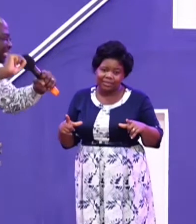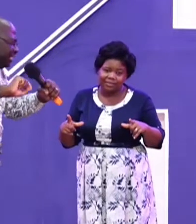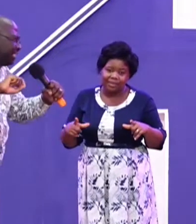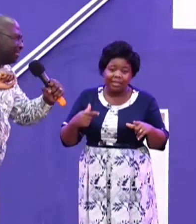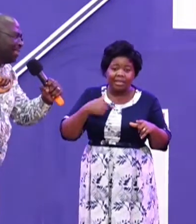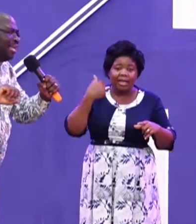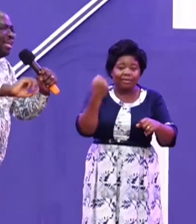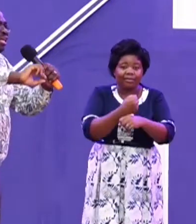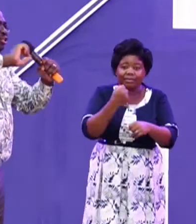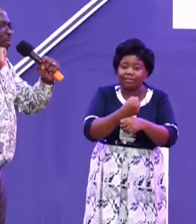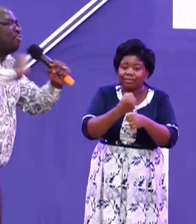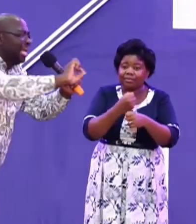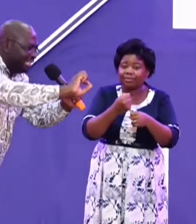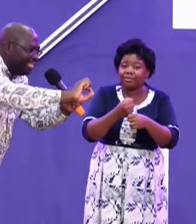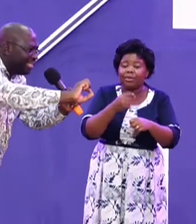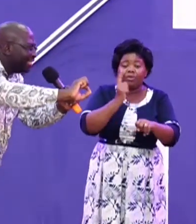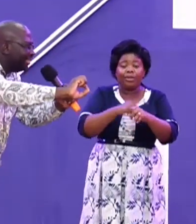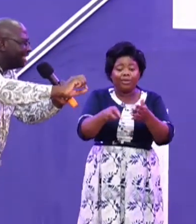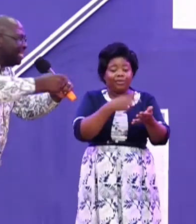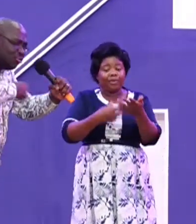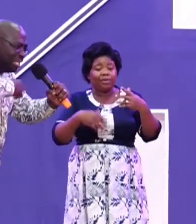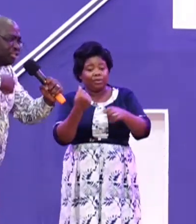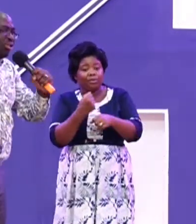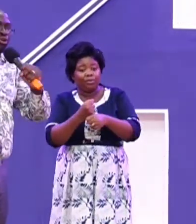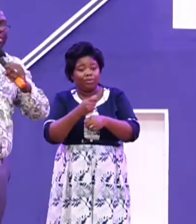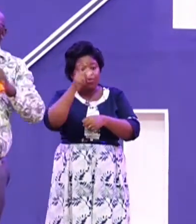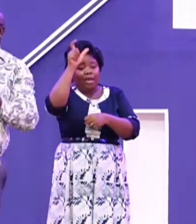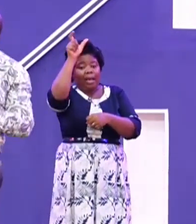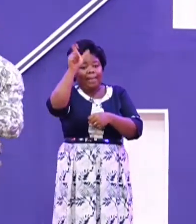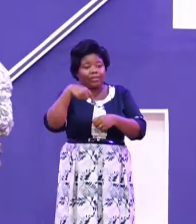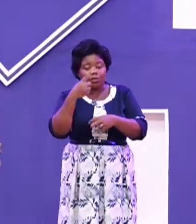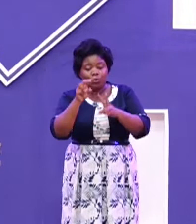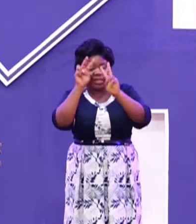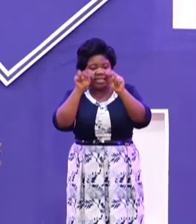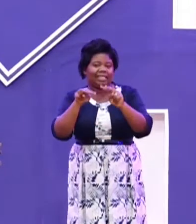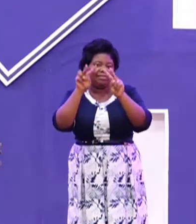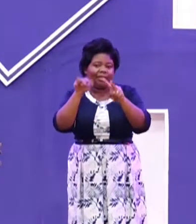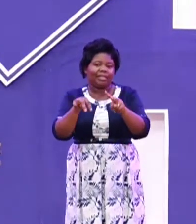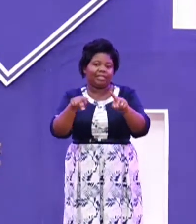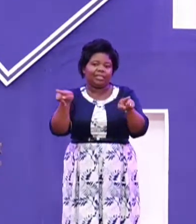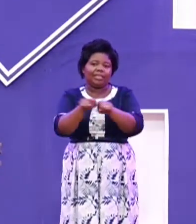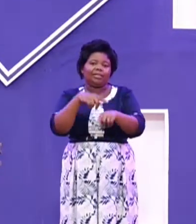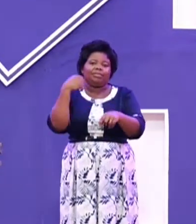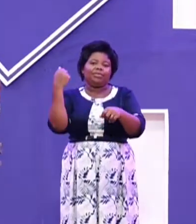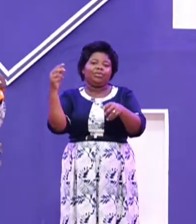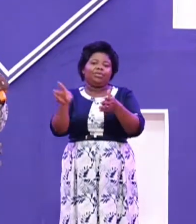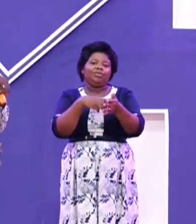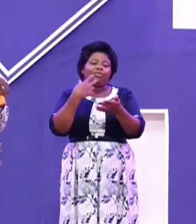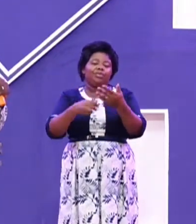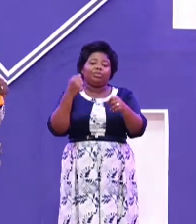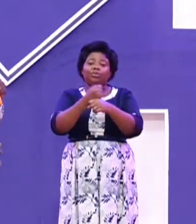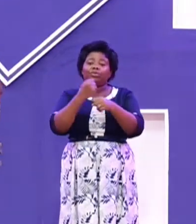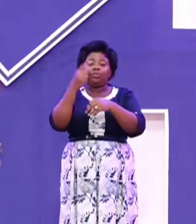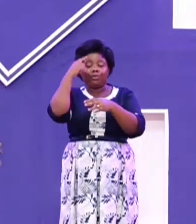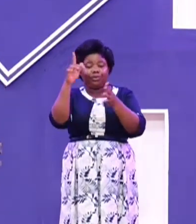do it to bright, you didn't do it to me. You thought you only do it